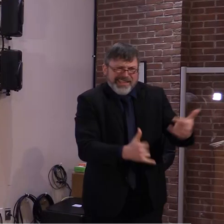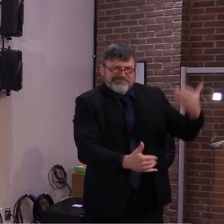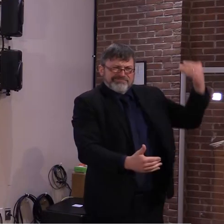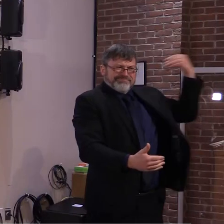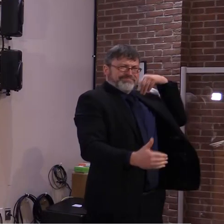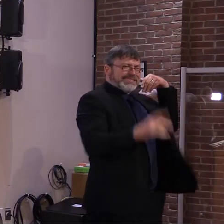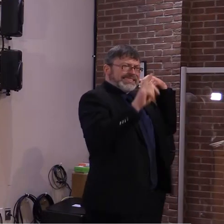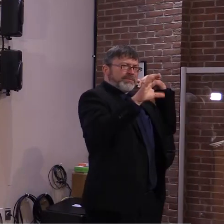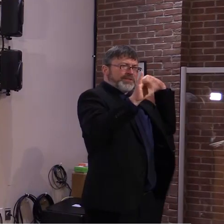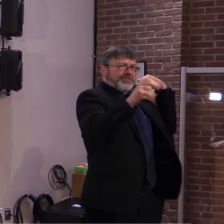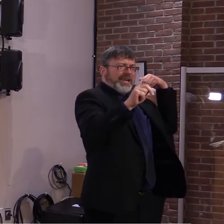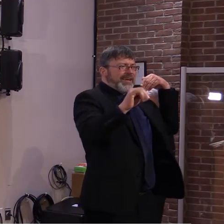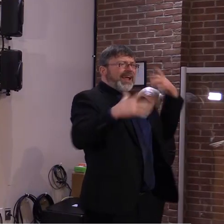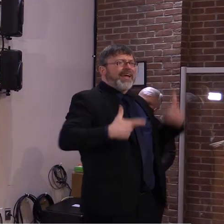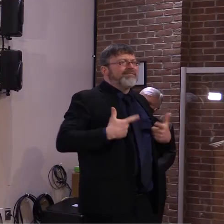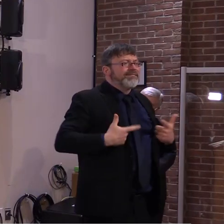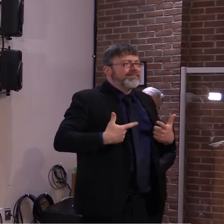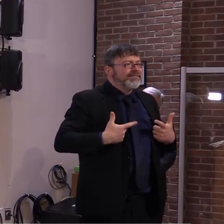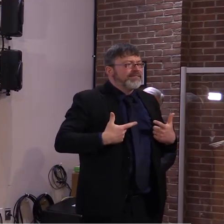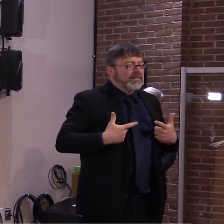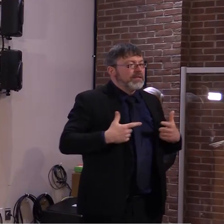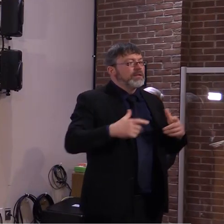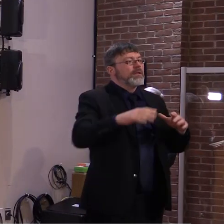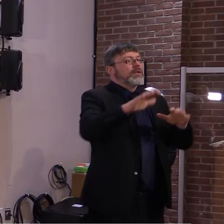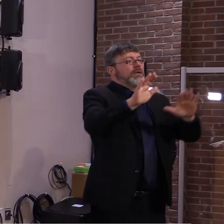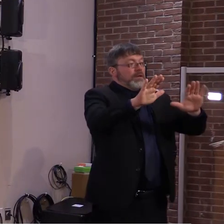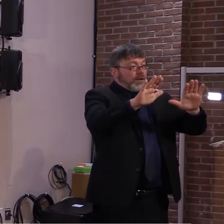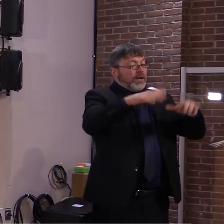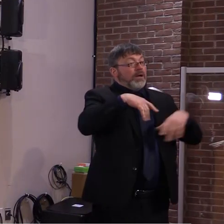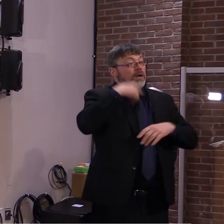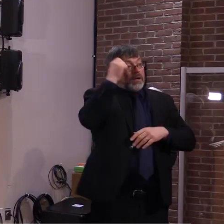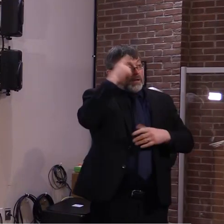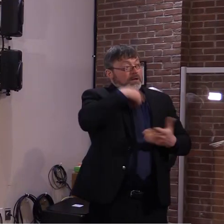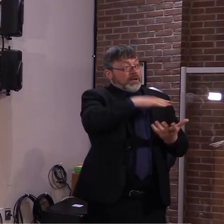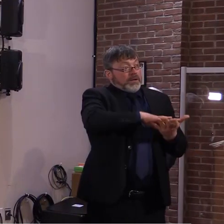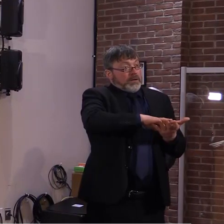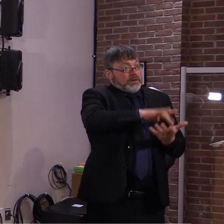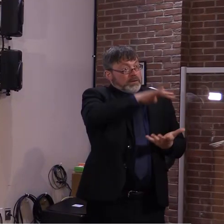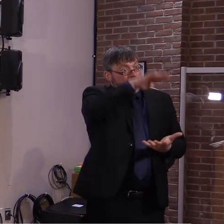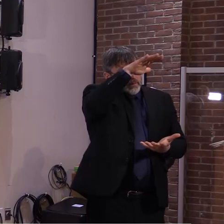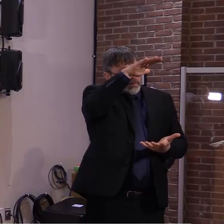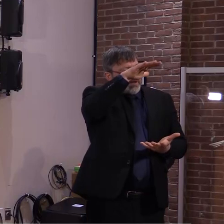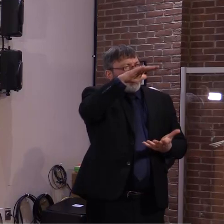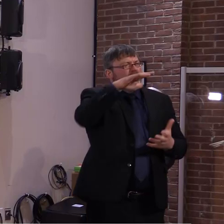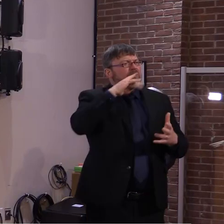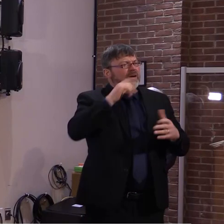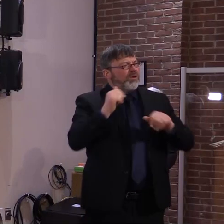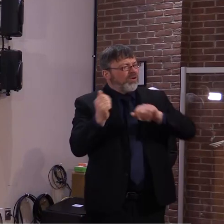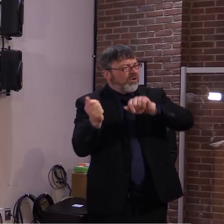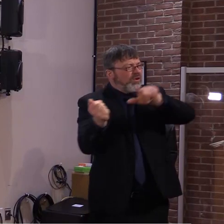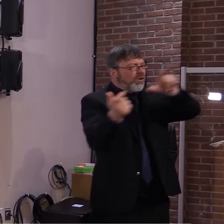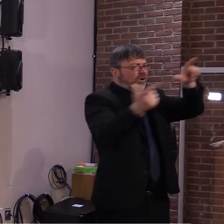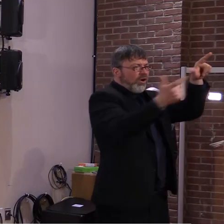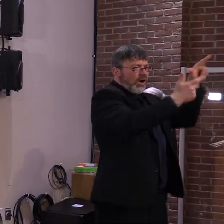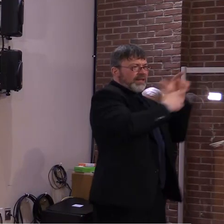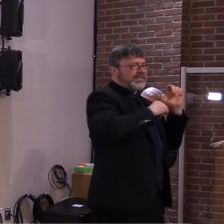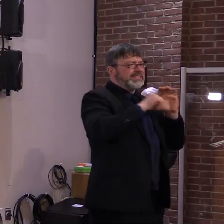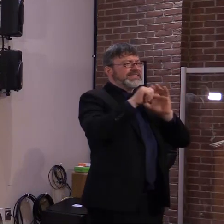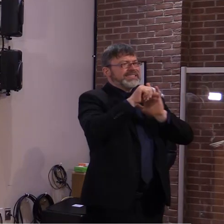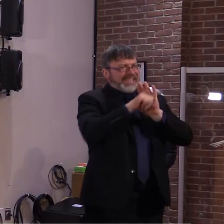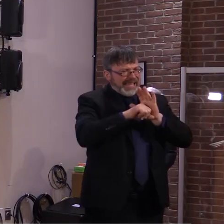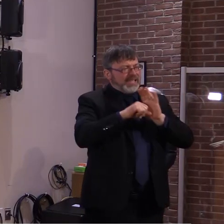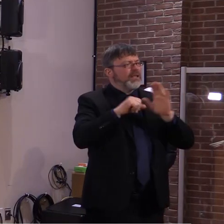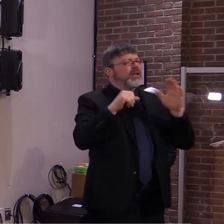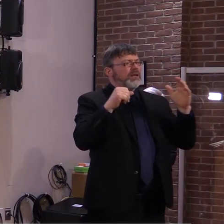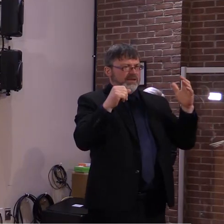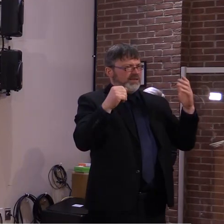going to be enough supply for every state by the time the second dose would come around for these college students, that